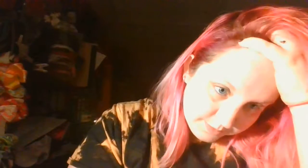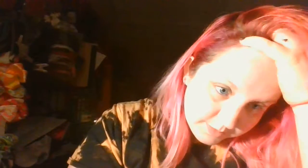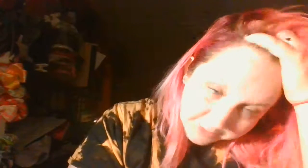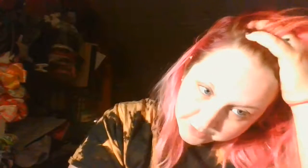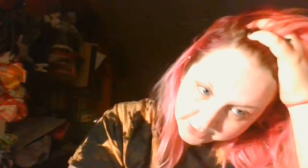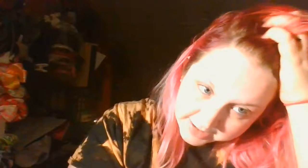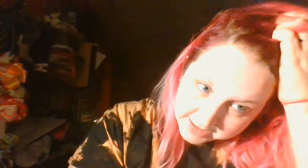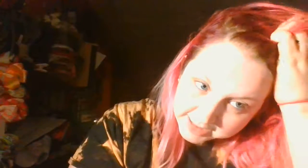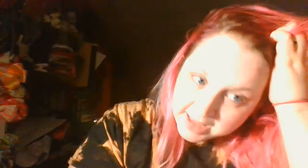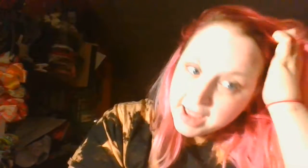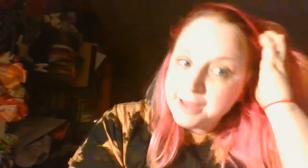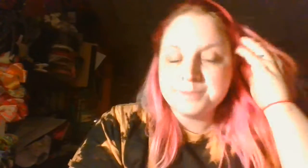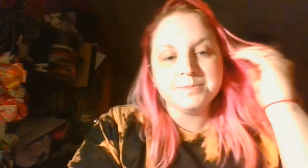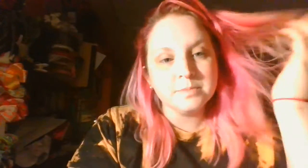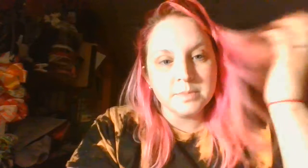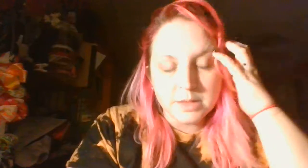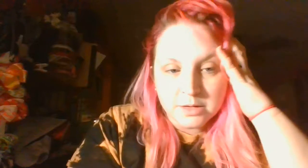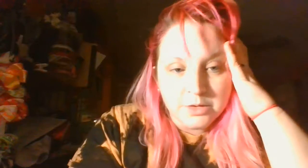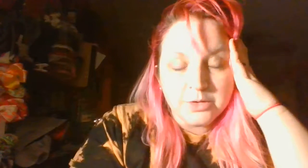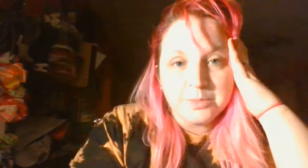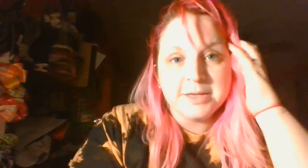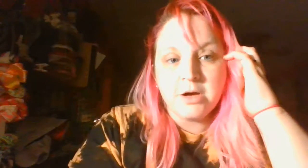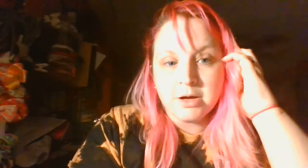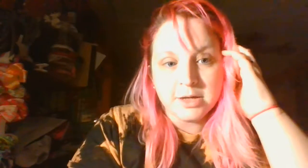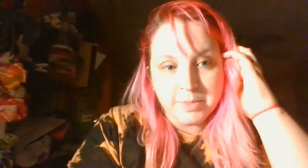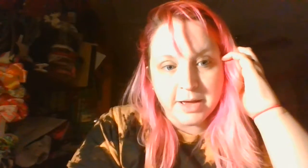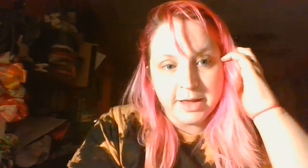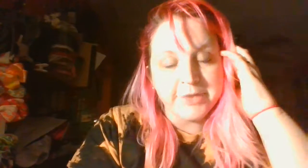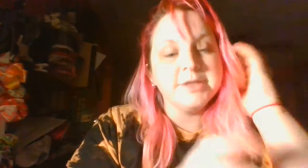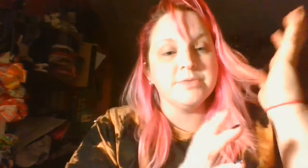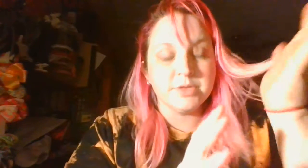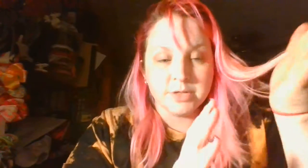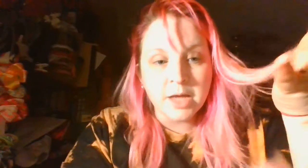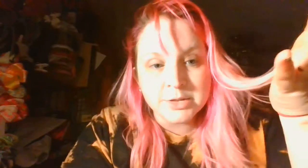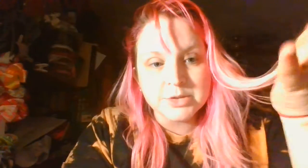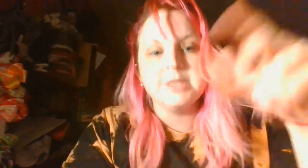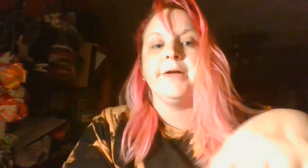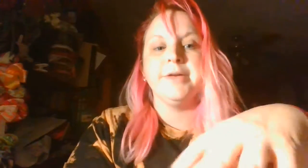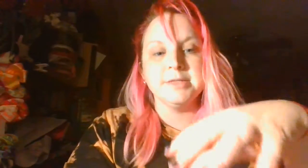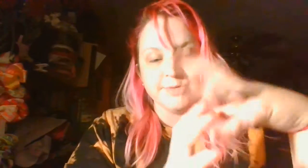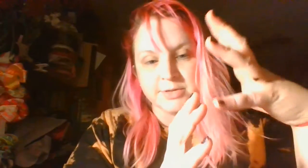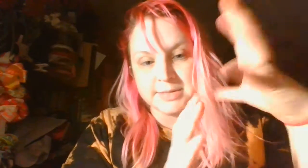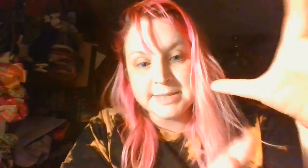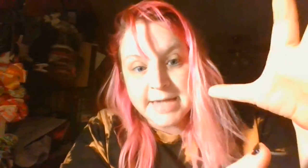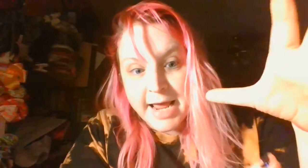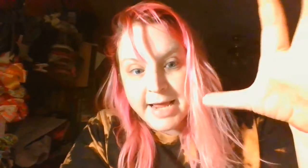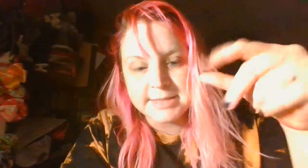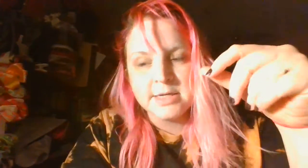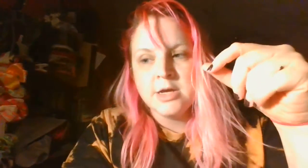if you broke it down like that, you could be talking about areas of a certain country, areas of a certain state.